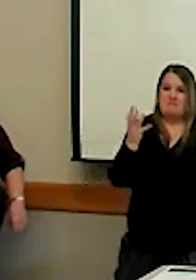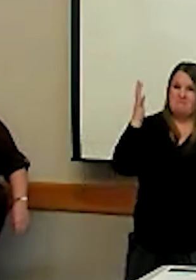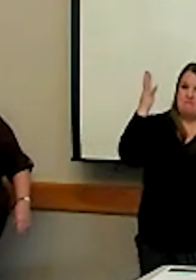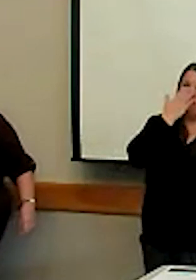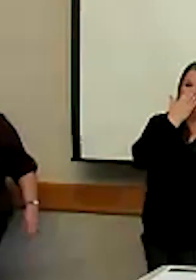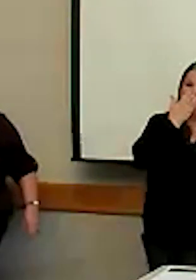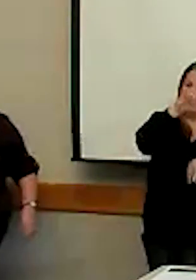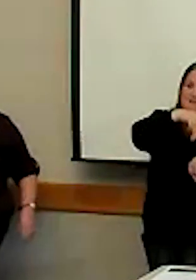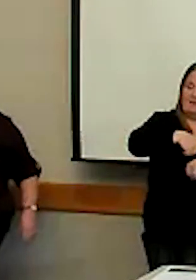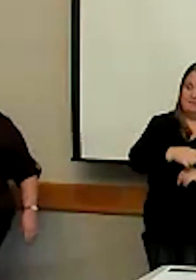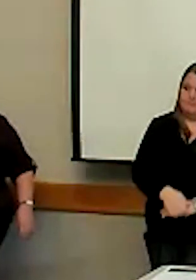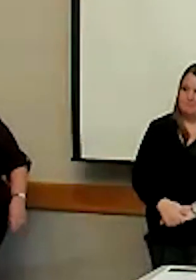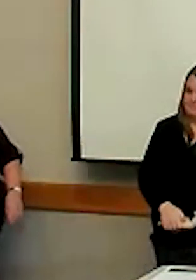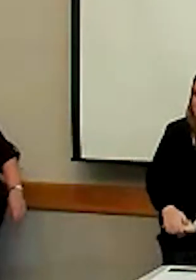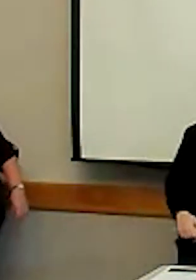Thanks very much for your time.